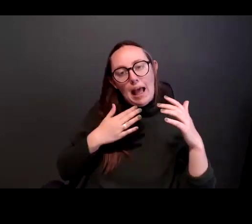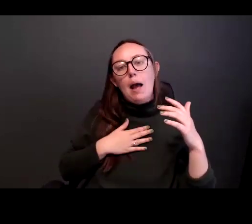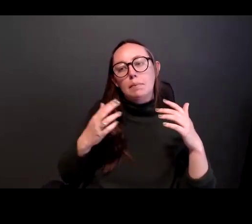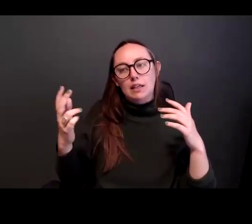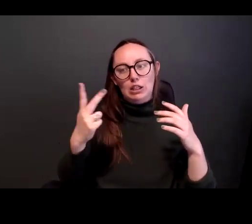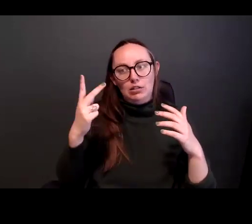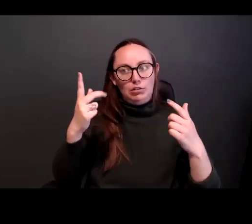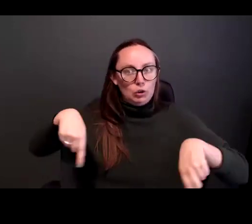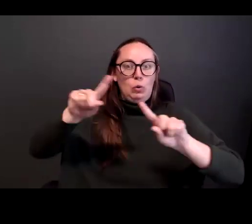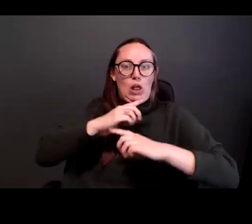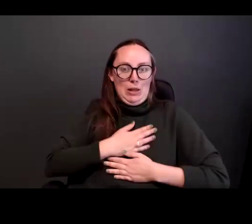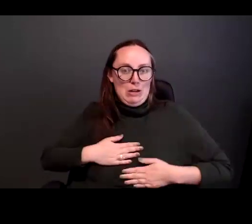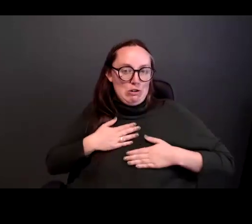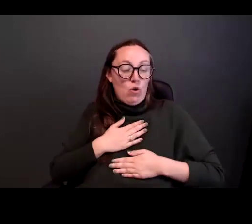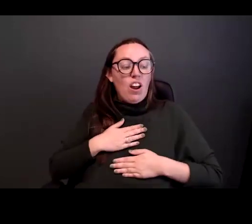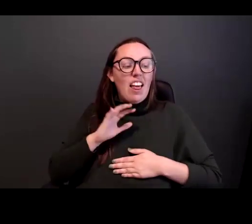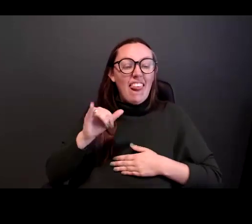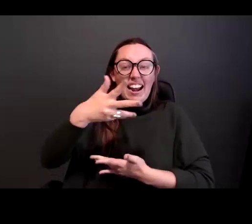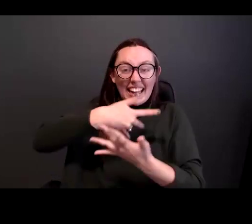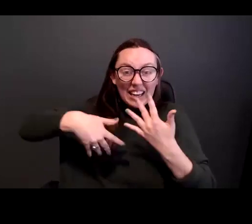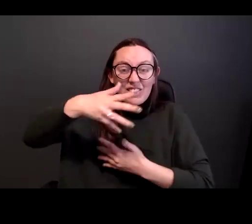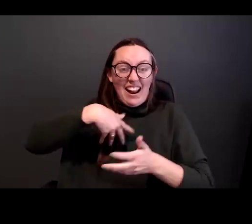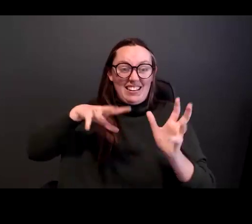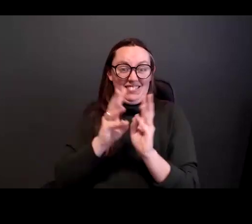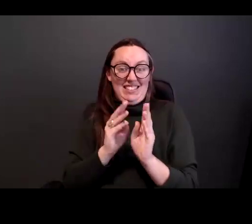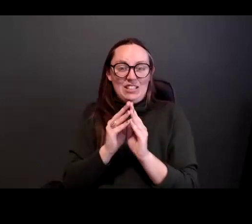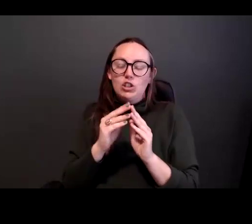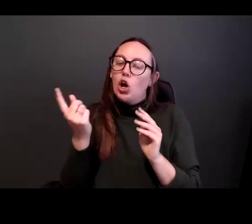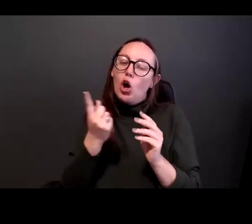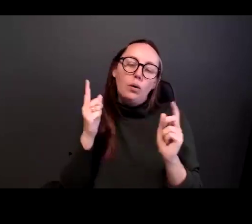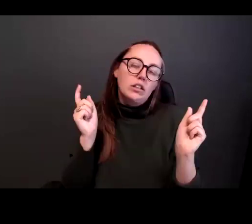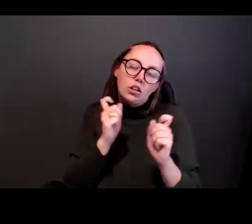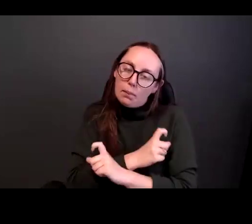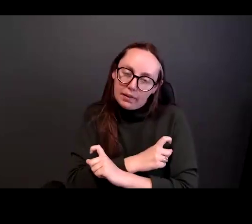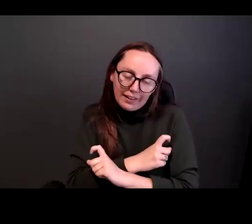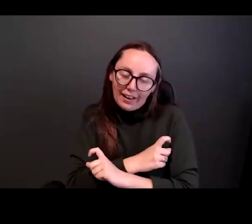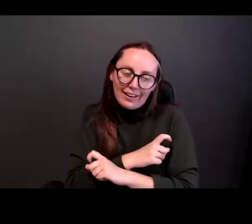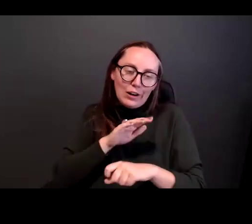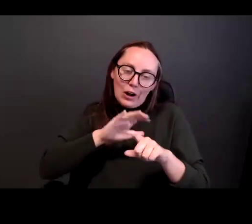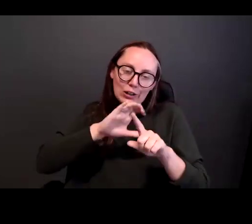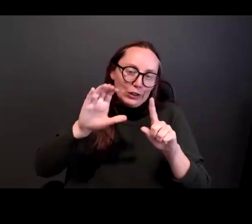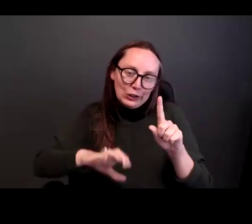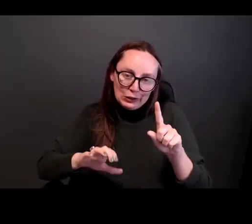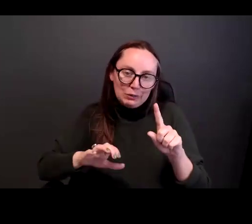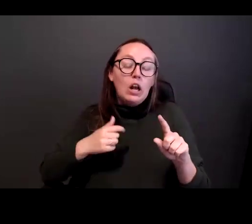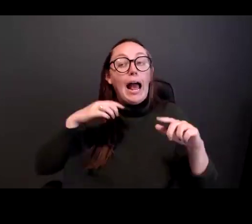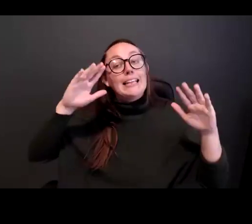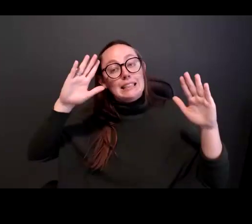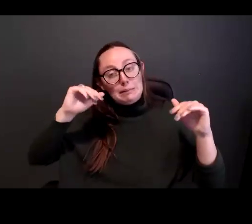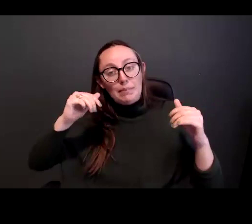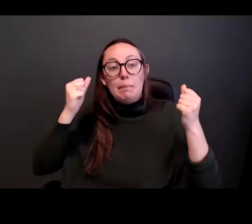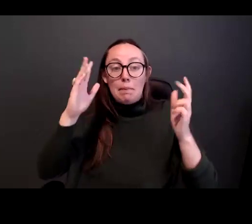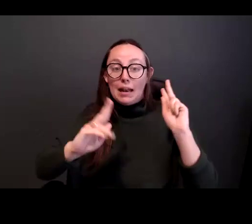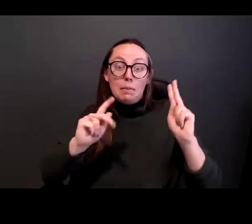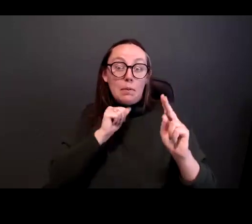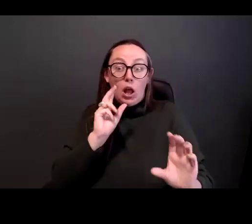online, right? On Zoom, but I always expect that even though not everybody will jump in, that everybody can get